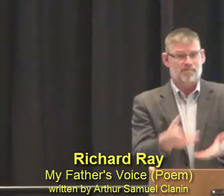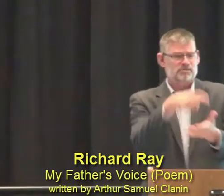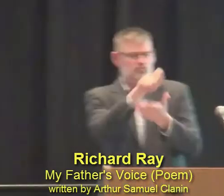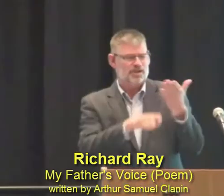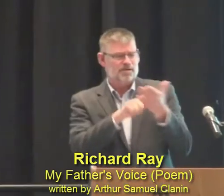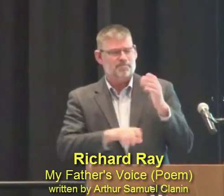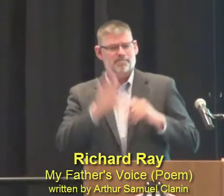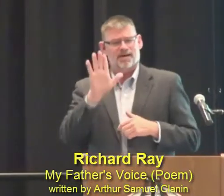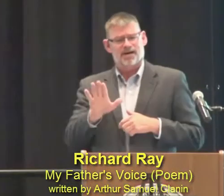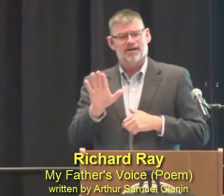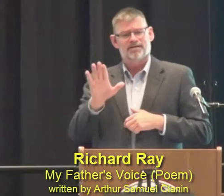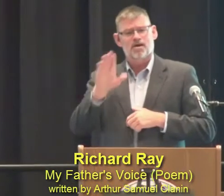This poem was written